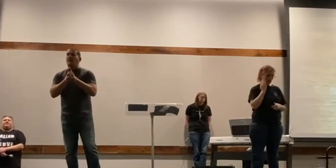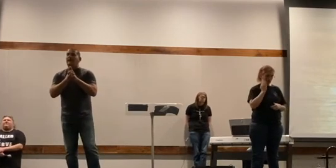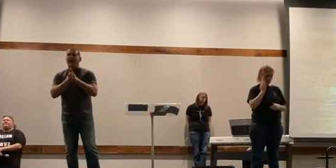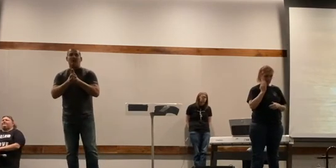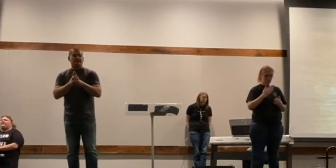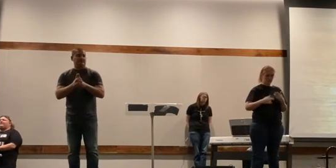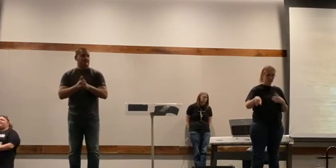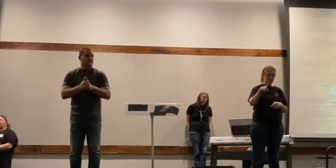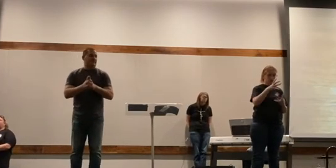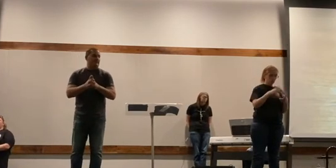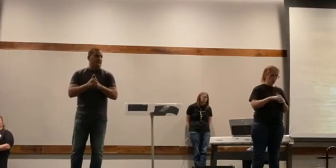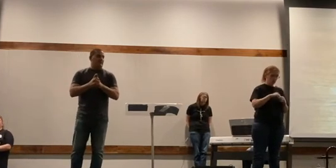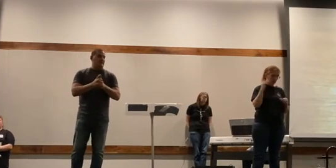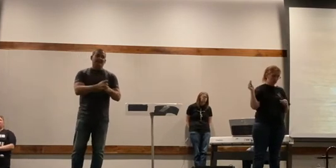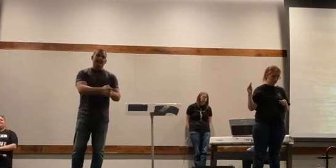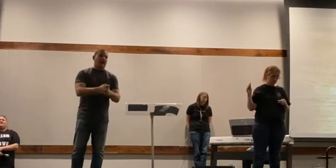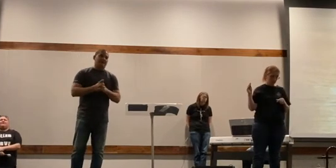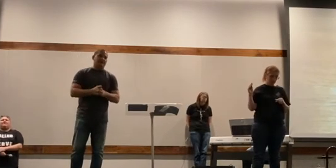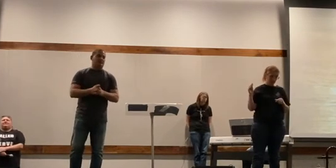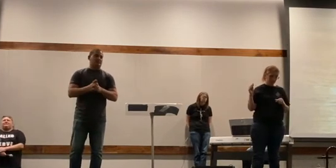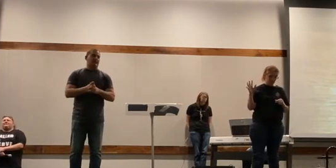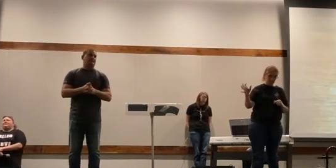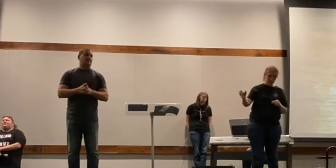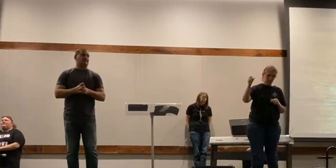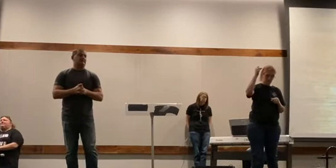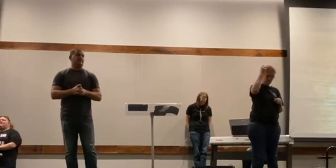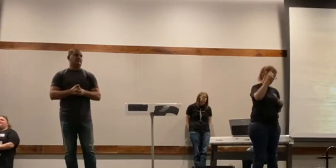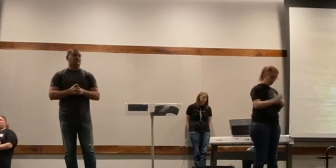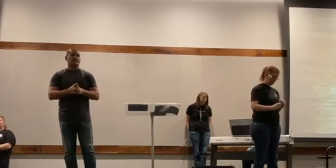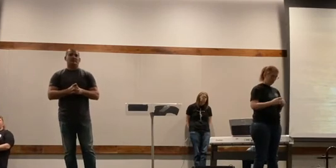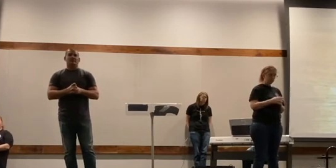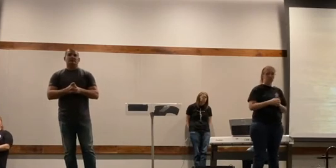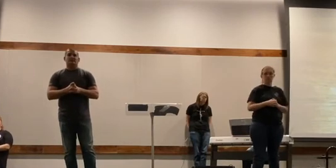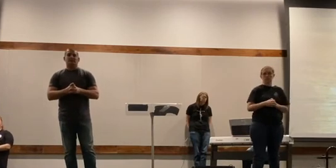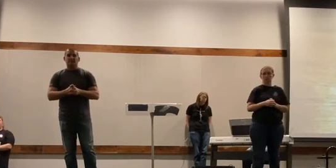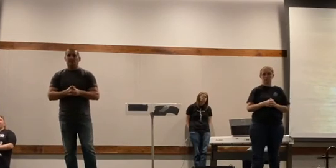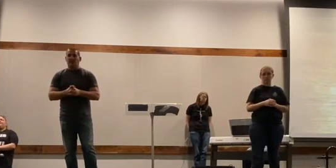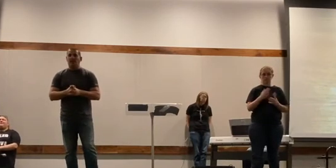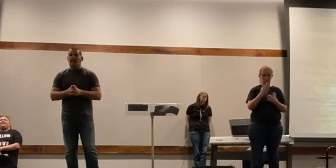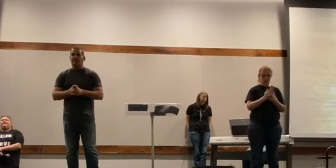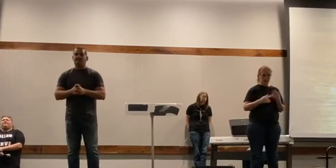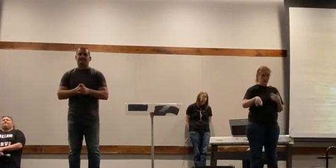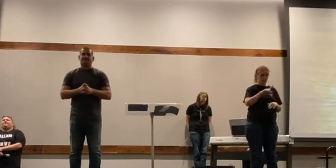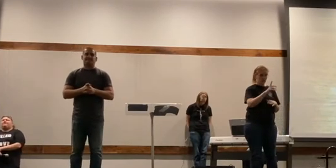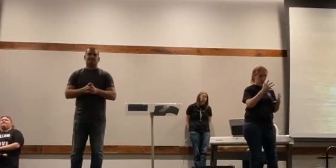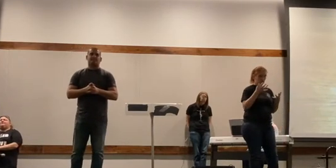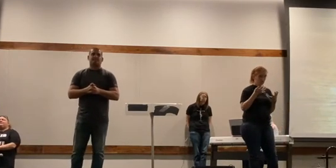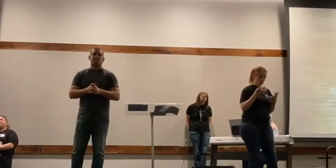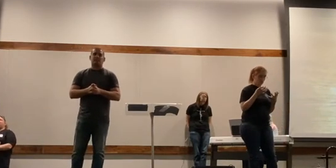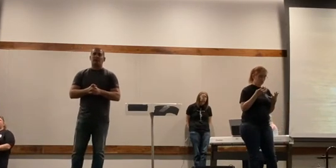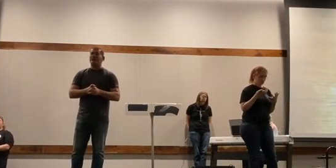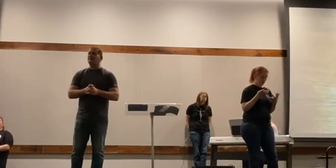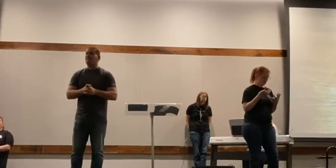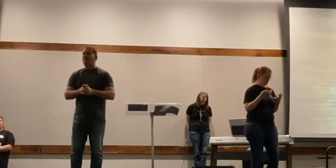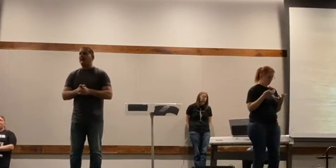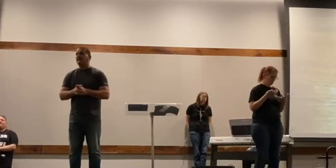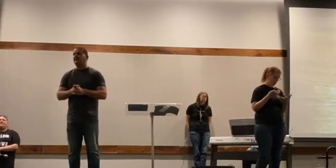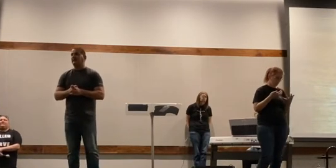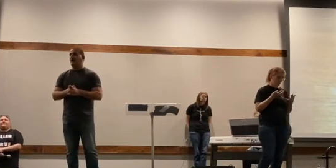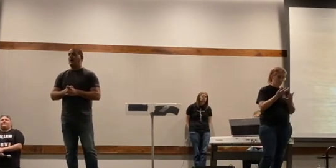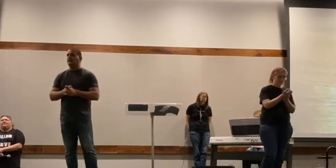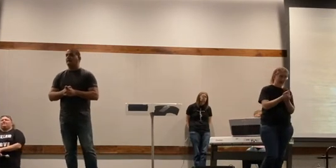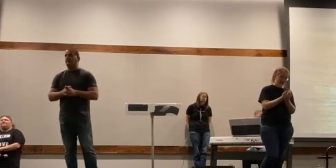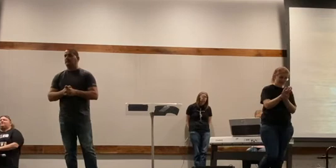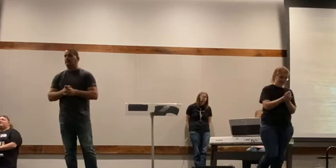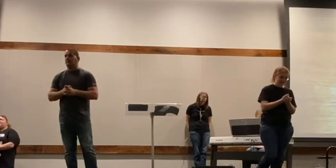you are wanting out, getting off those streets. Some of you want to actually beg him to